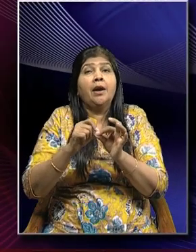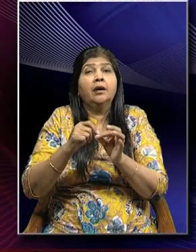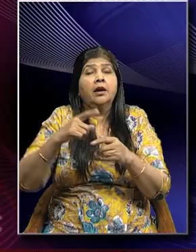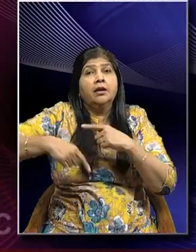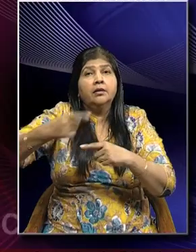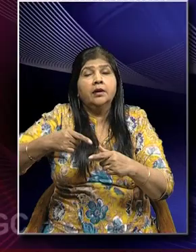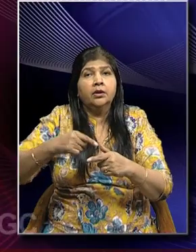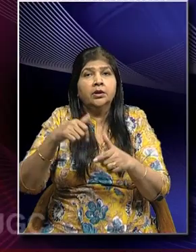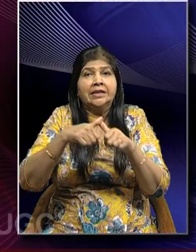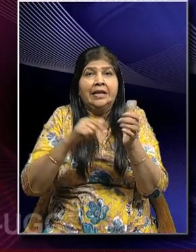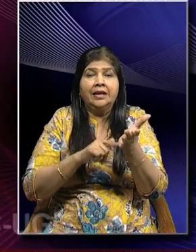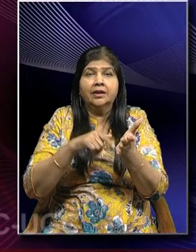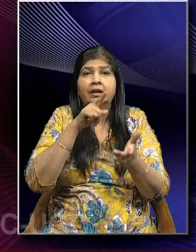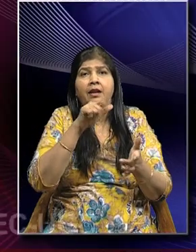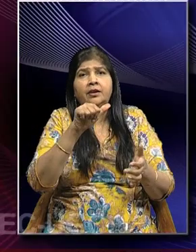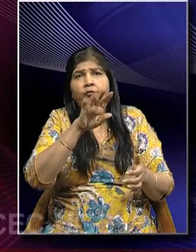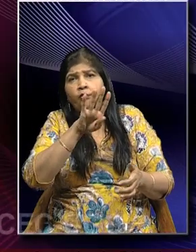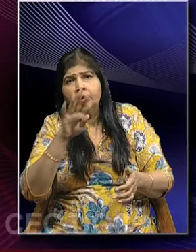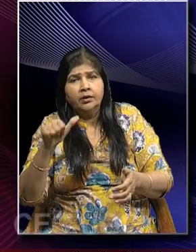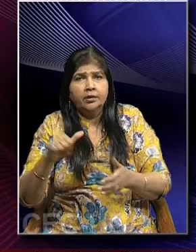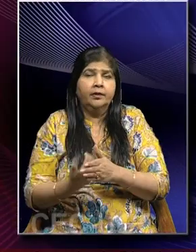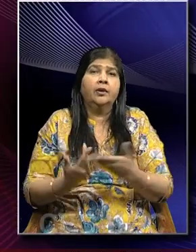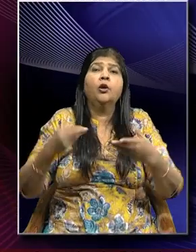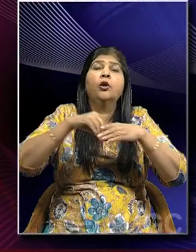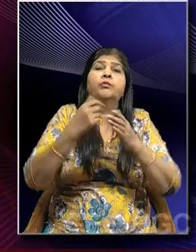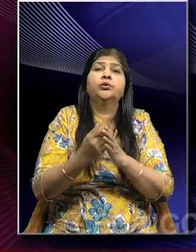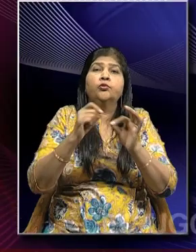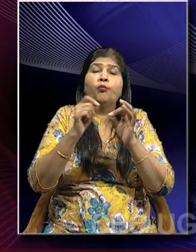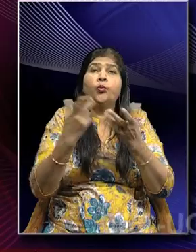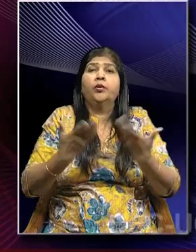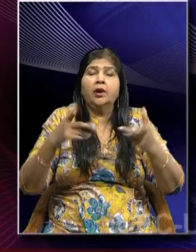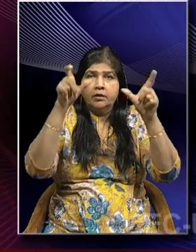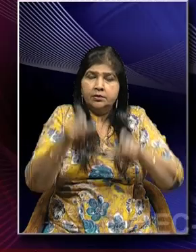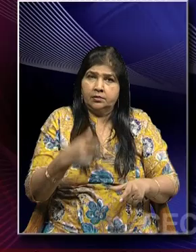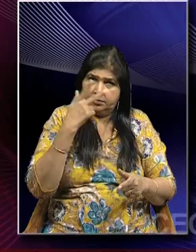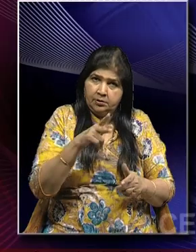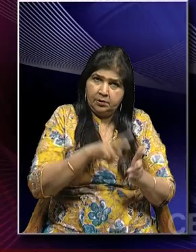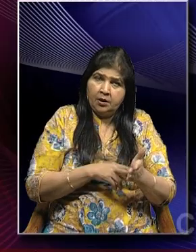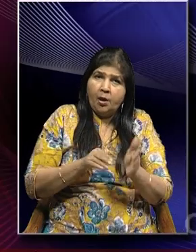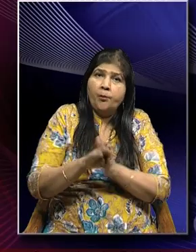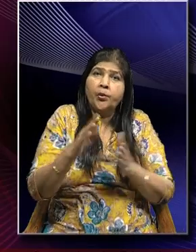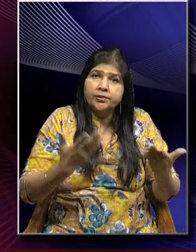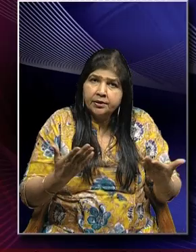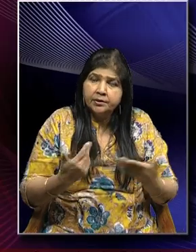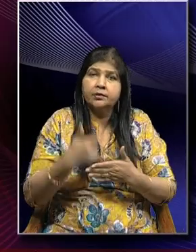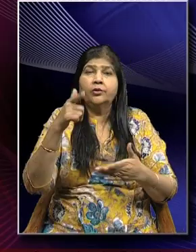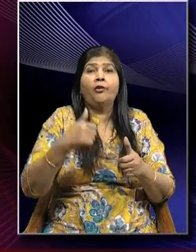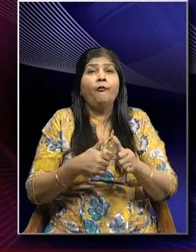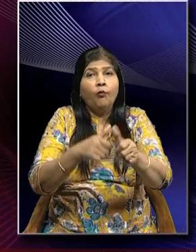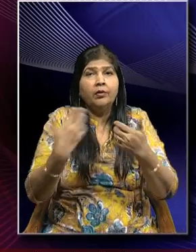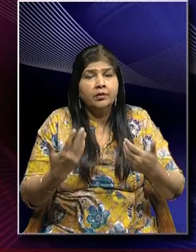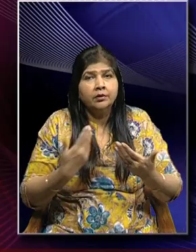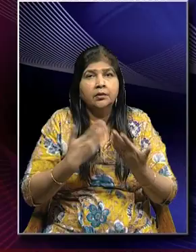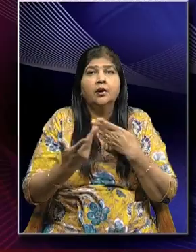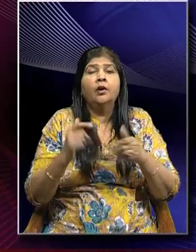Act 1949. So, what is the composition of your board? Process, the process which you are following for